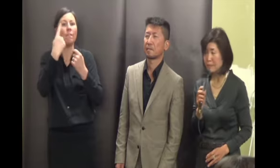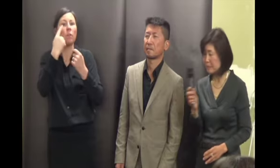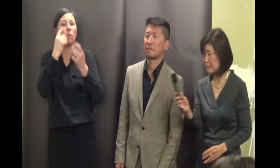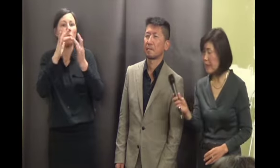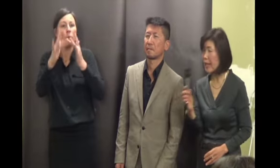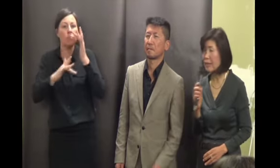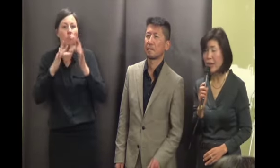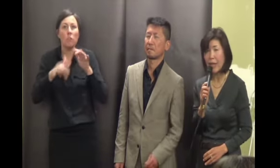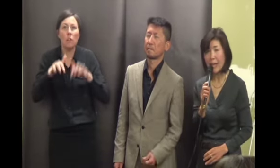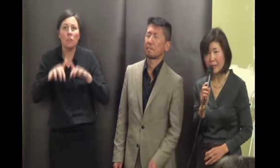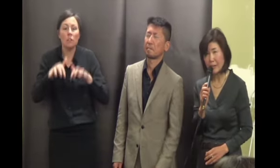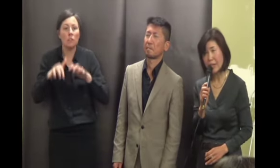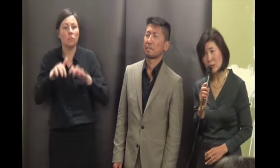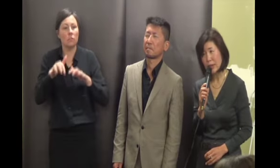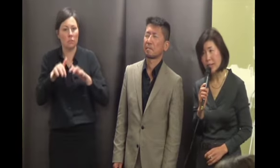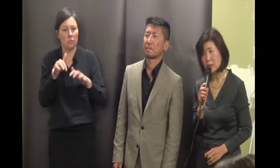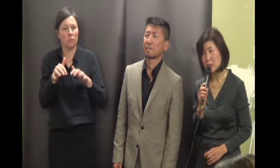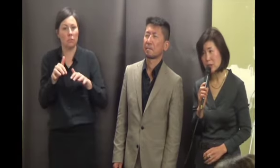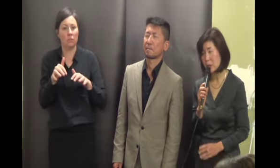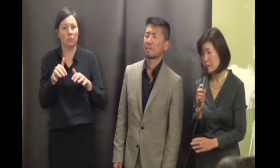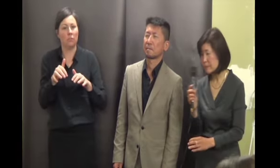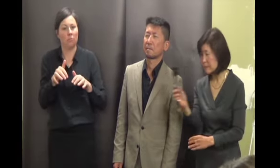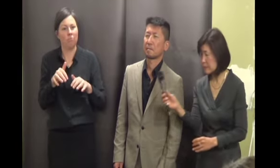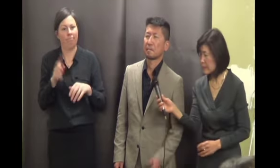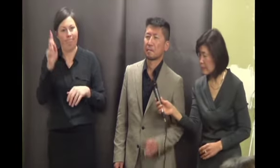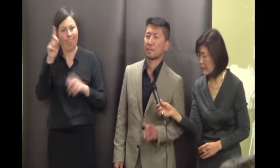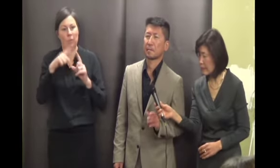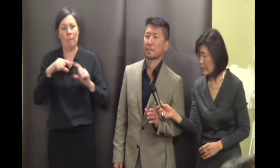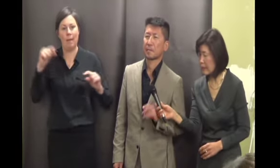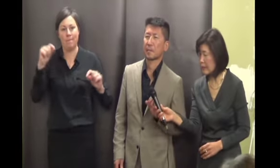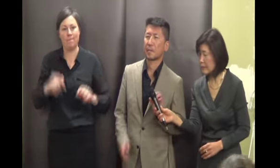browsing, and they are trying to do so.